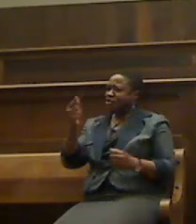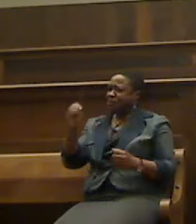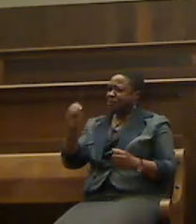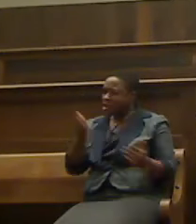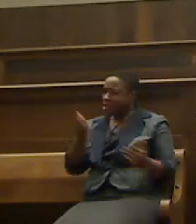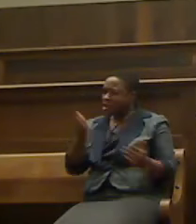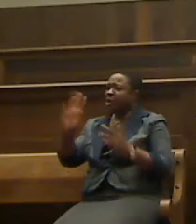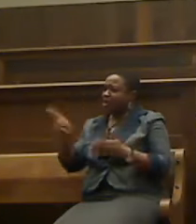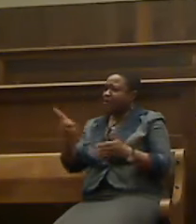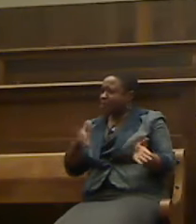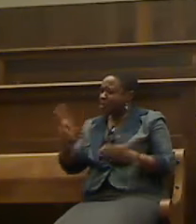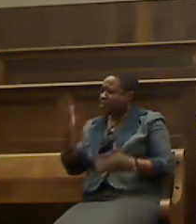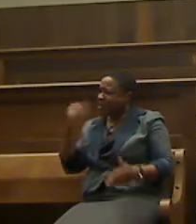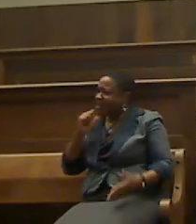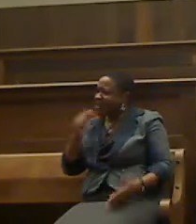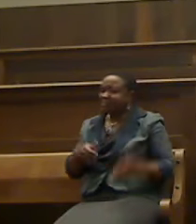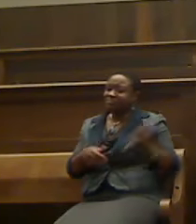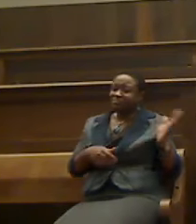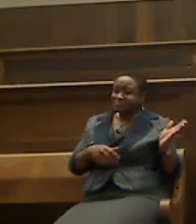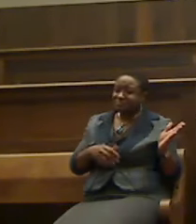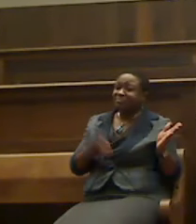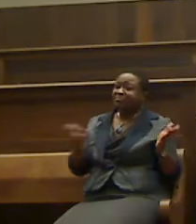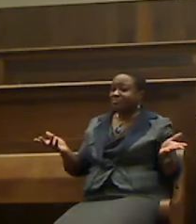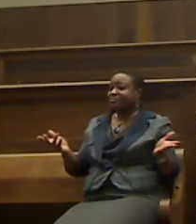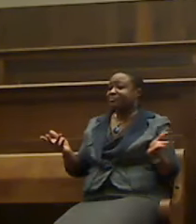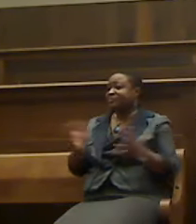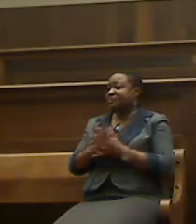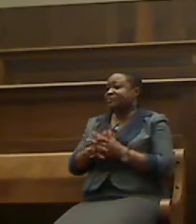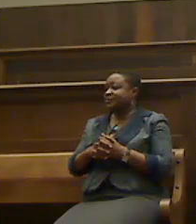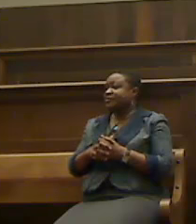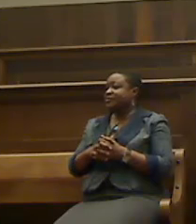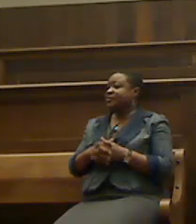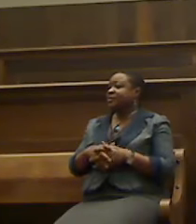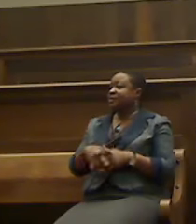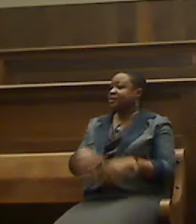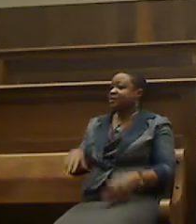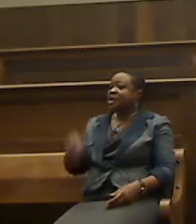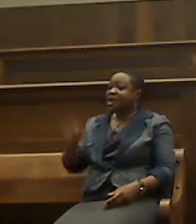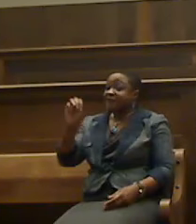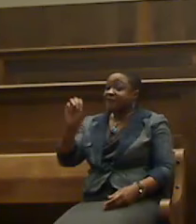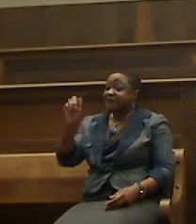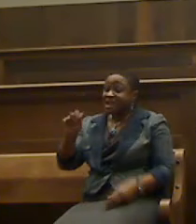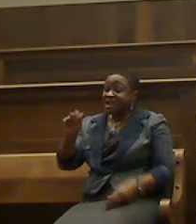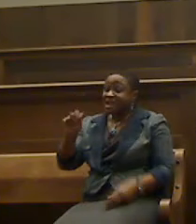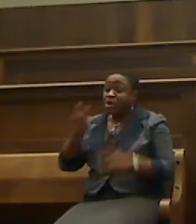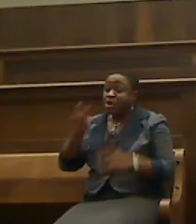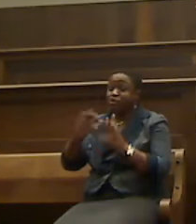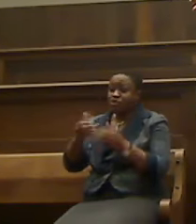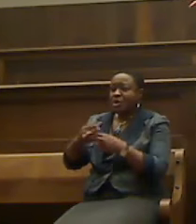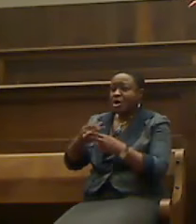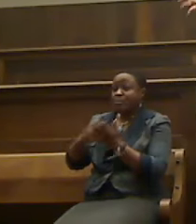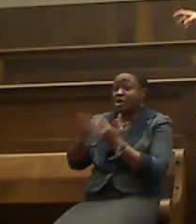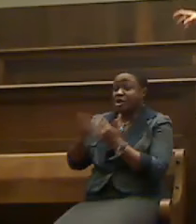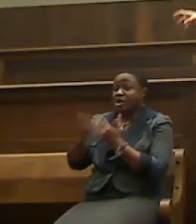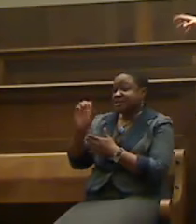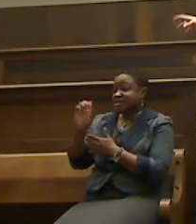Well, the thing is, Project Censored, a media watchdog group, described this event that happened